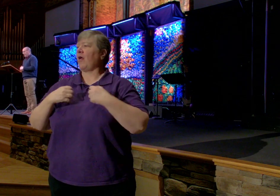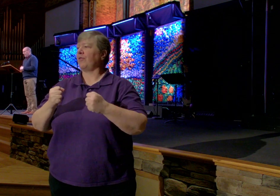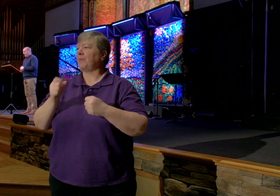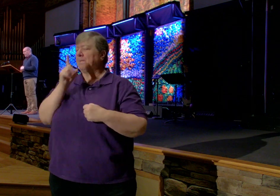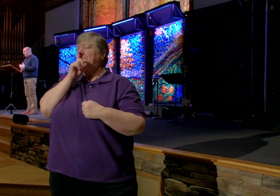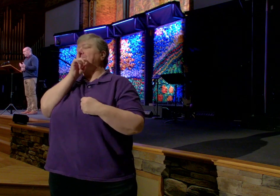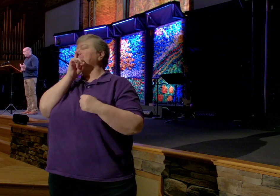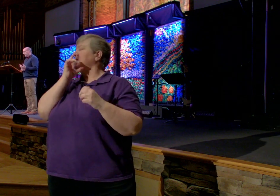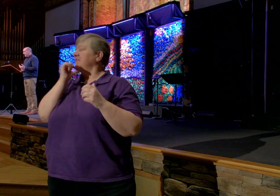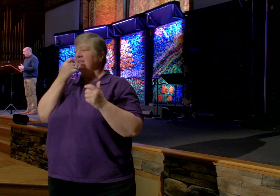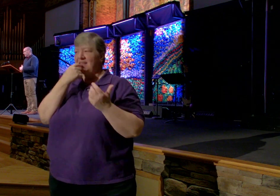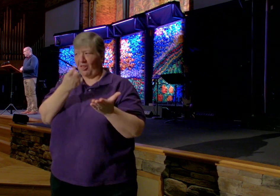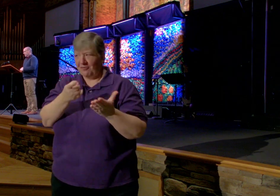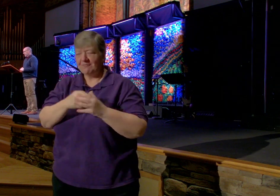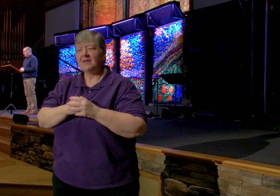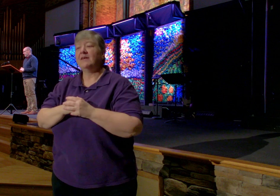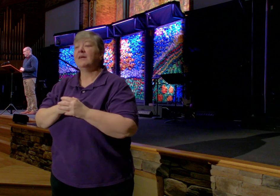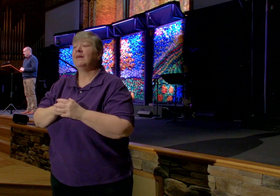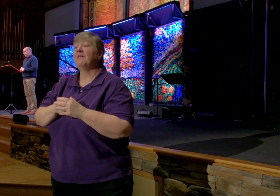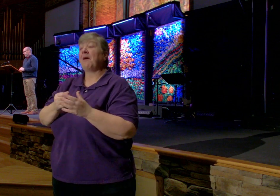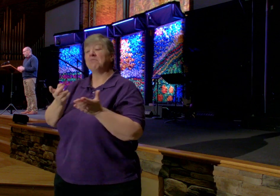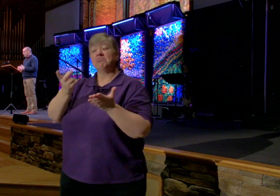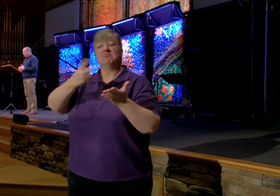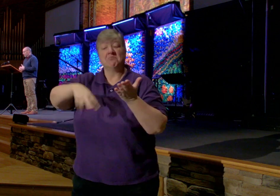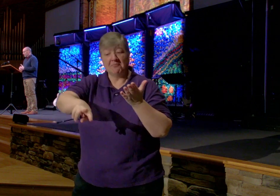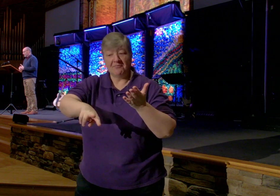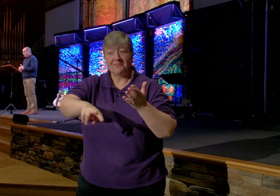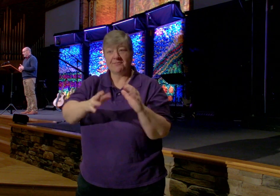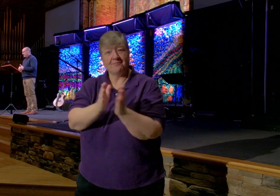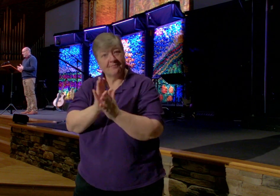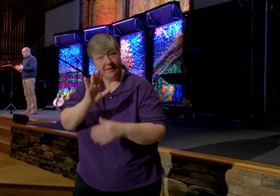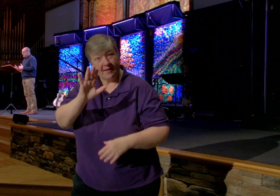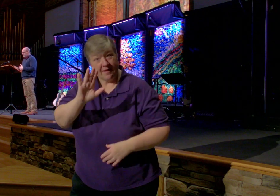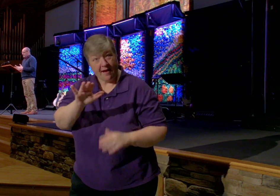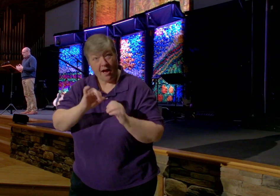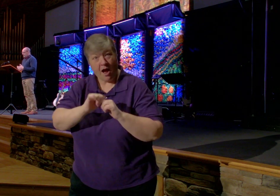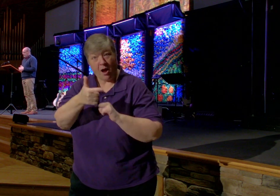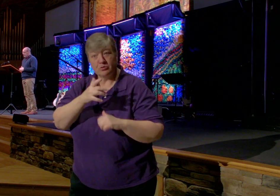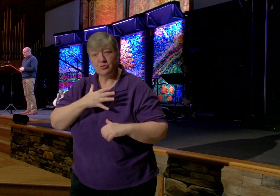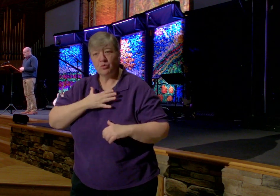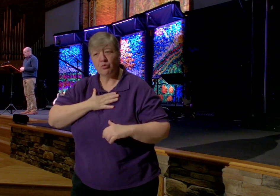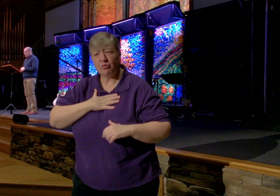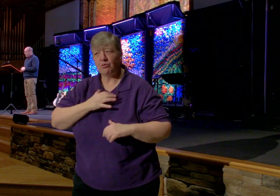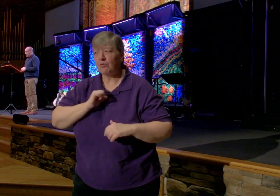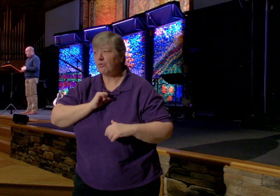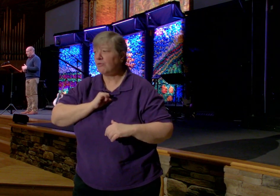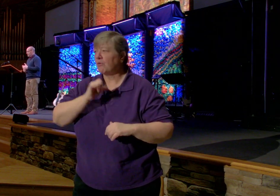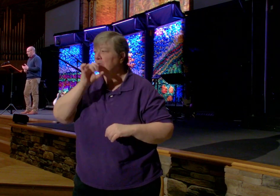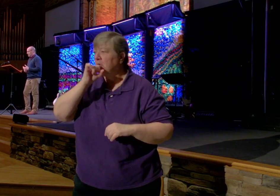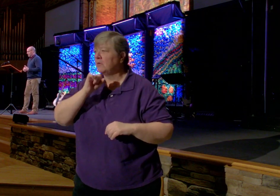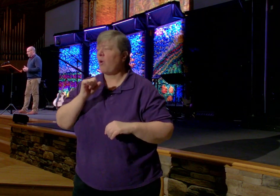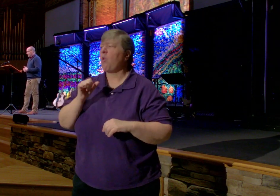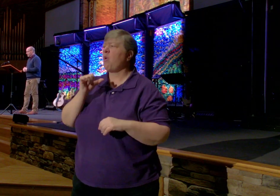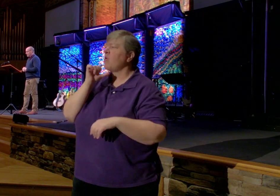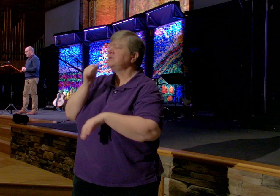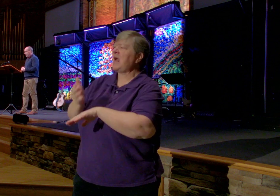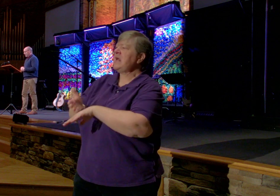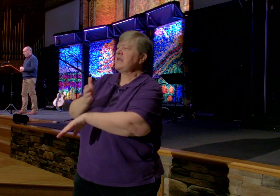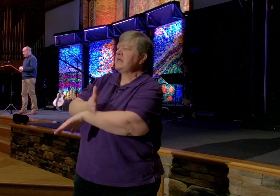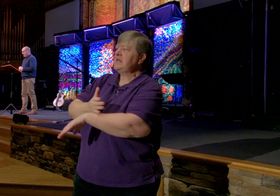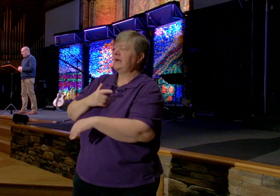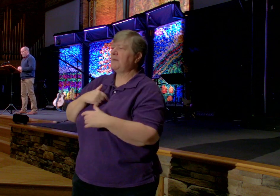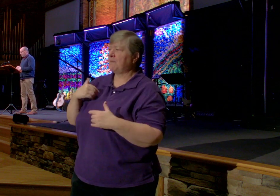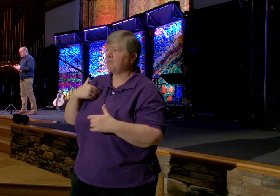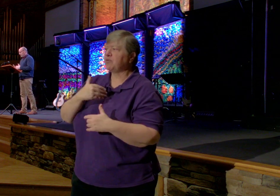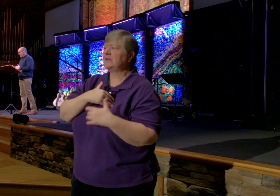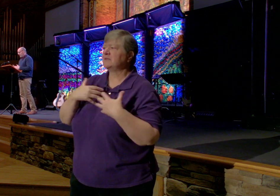my prayer to her. The following week, I asked her how her cold was. She said it wasn't getting better, and she was worried because she is a